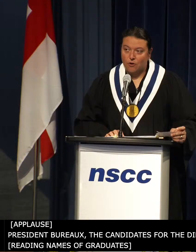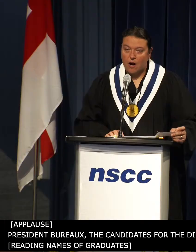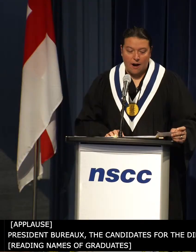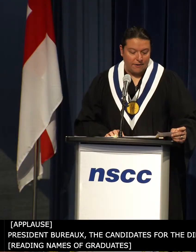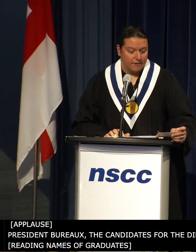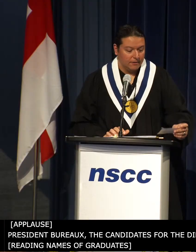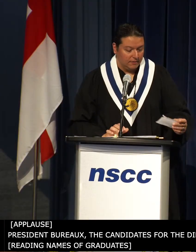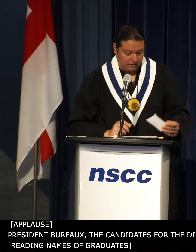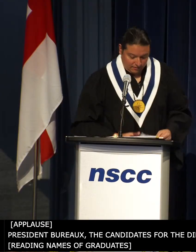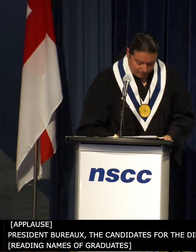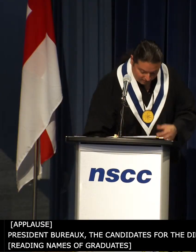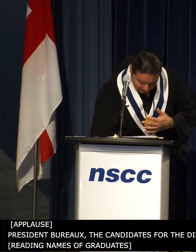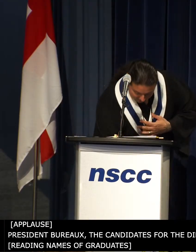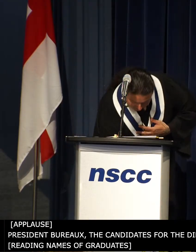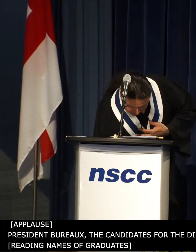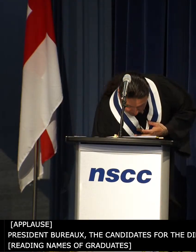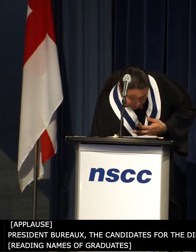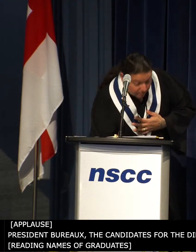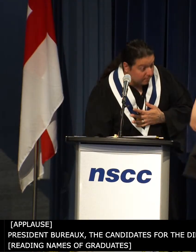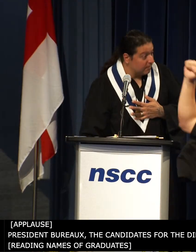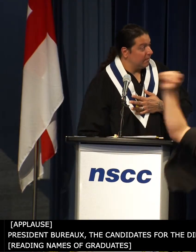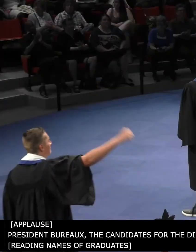Jacob Gerard.